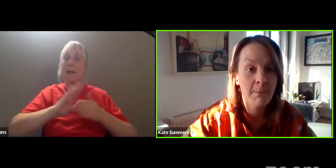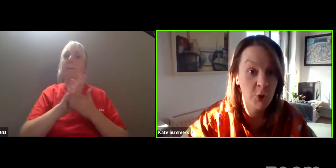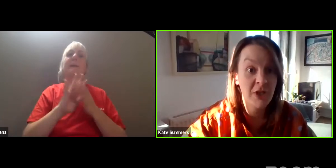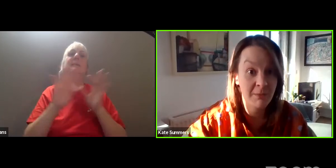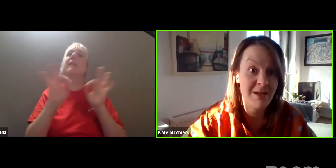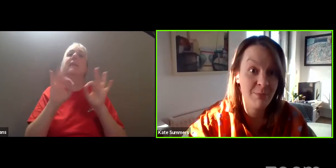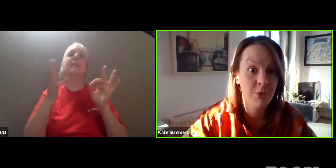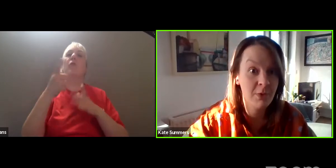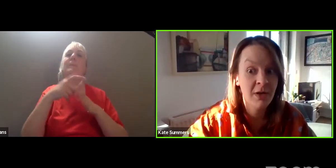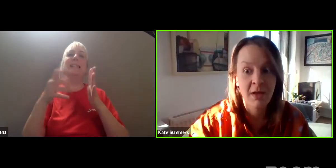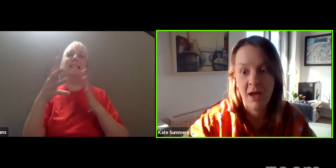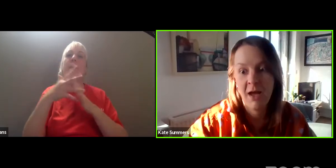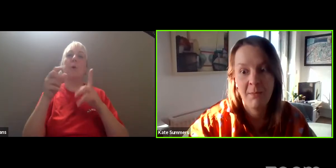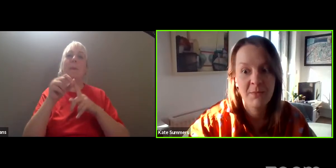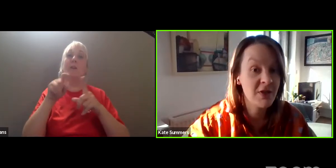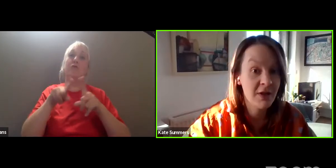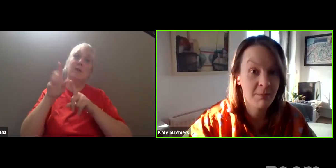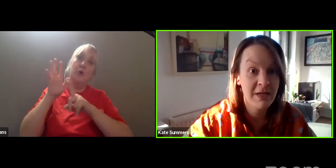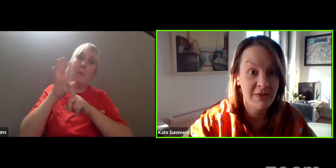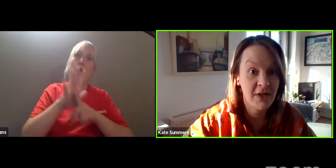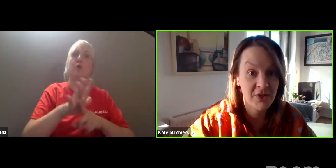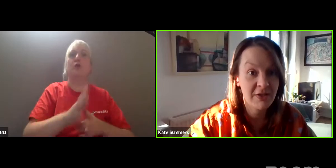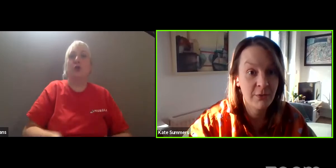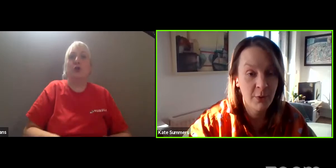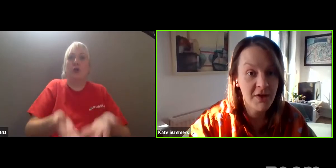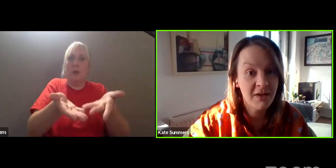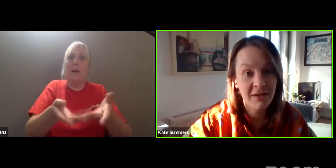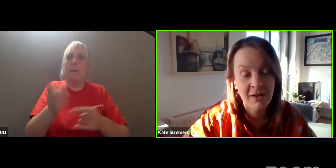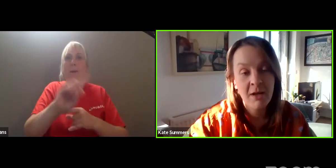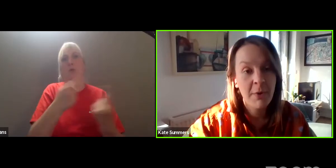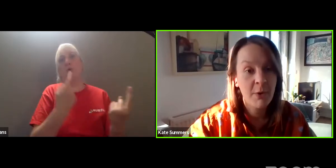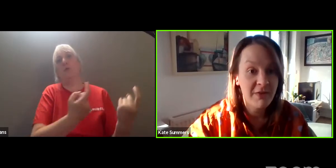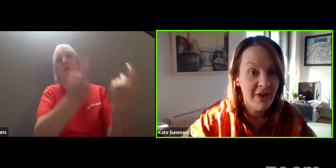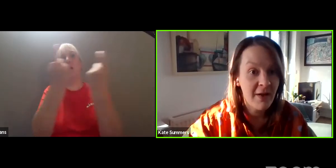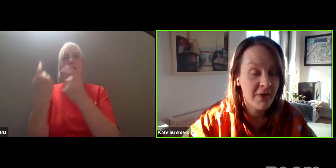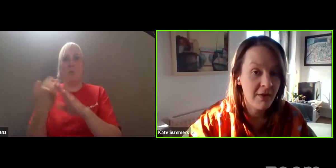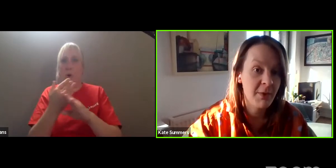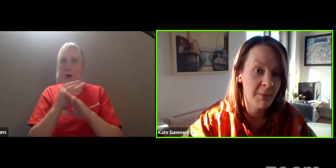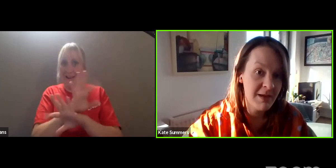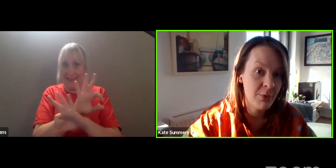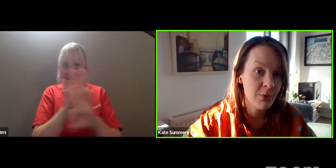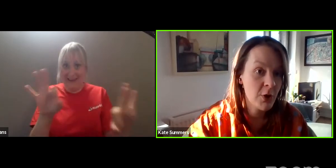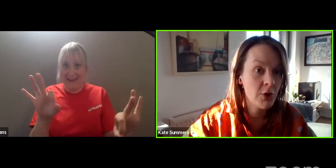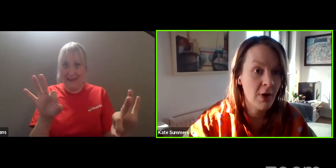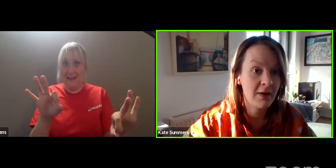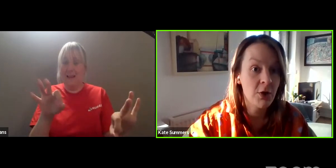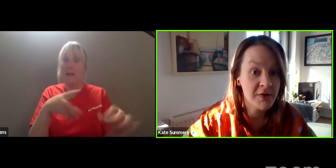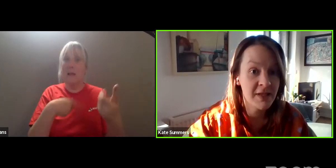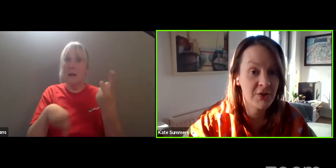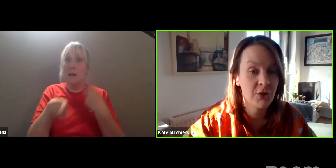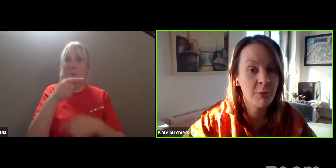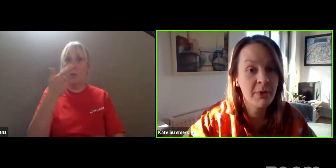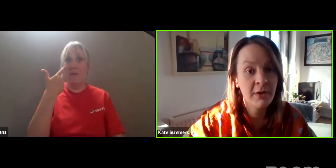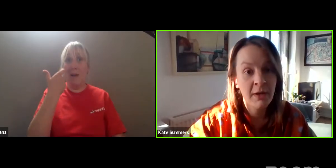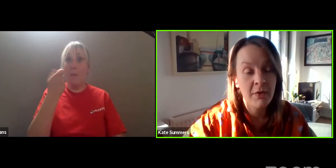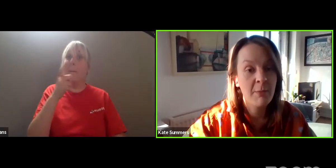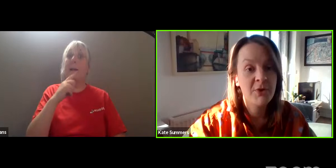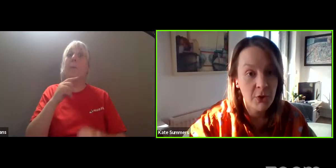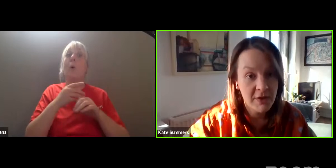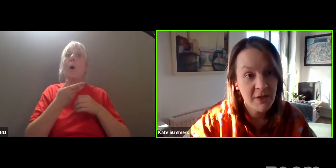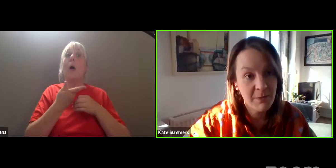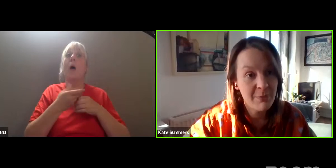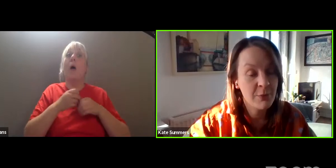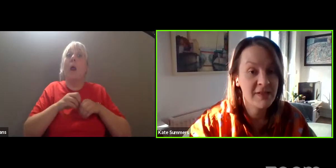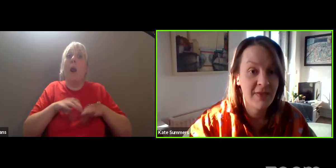of pushing people to be searching for work. But we found that the people who had lost their job,